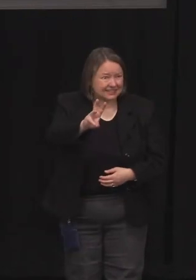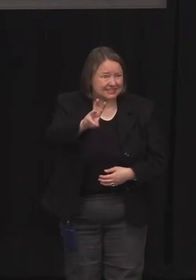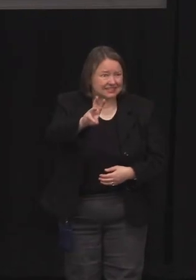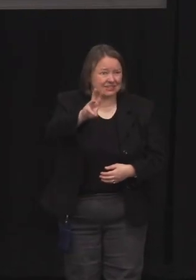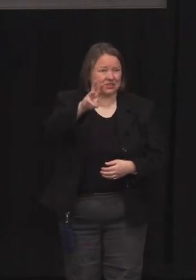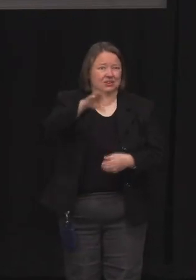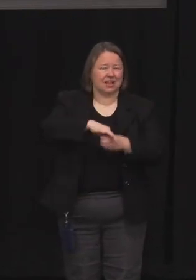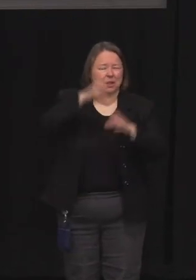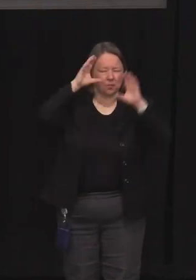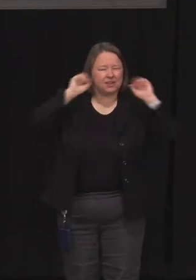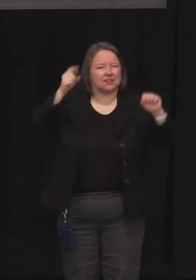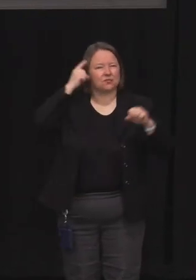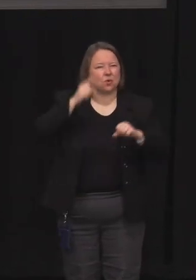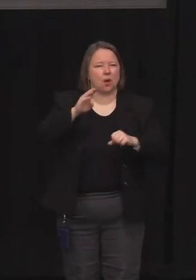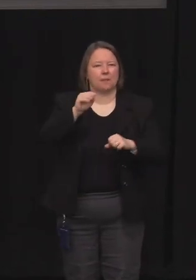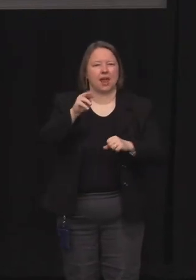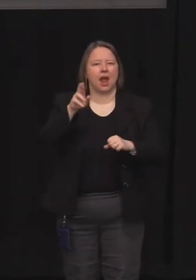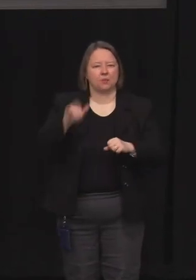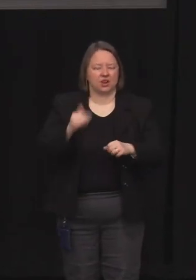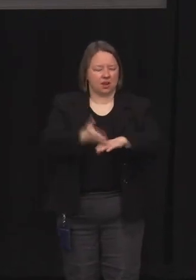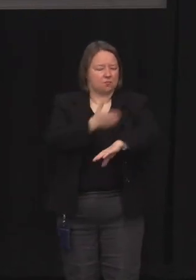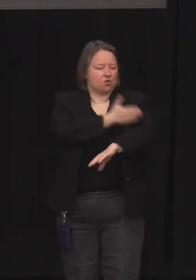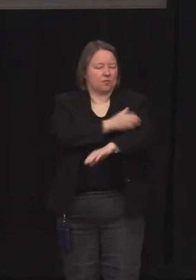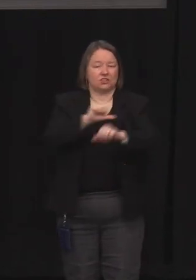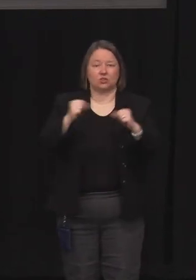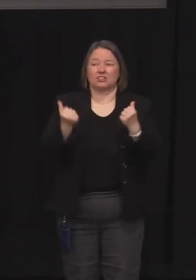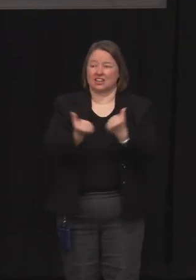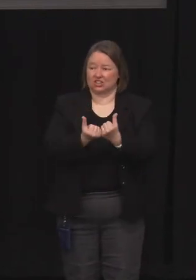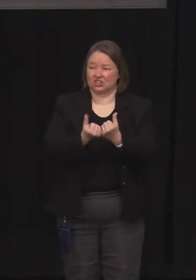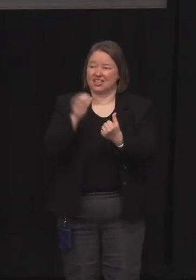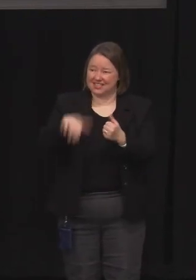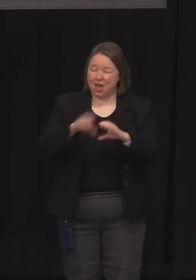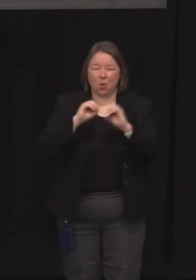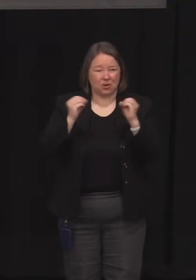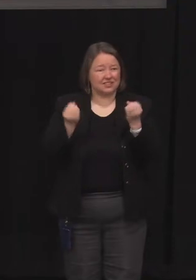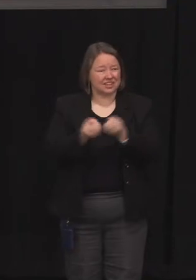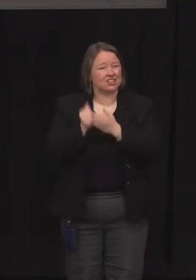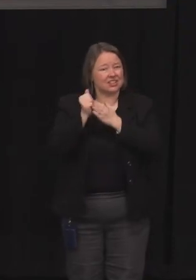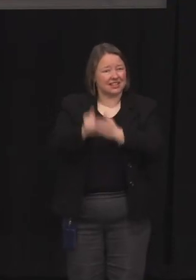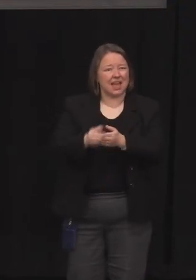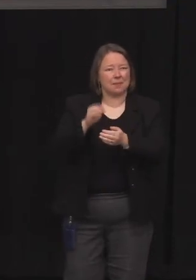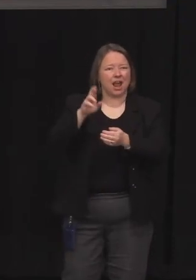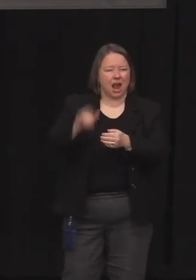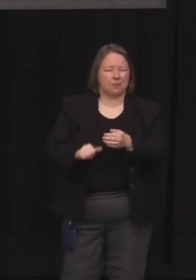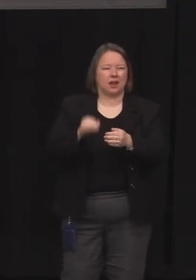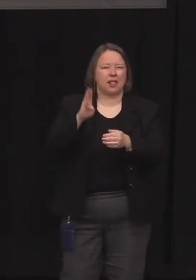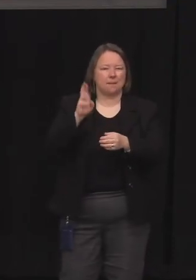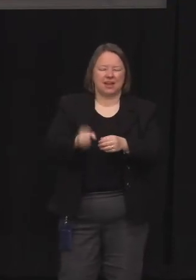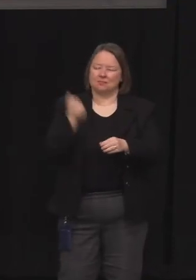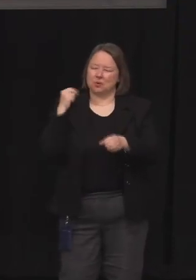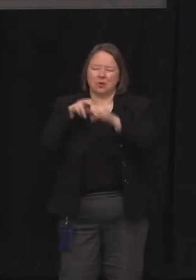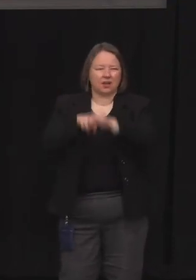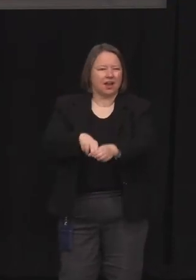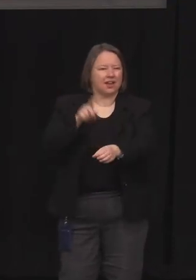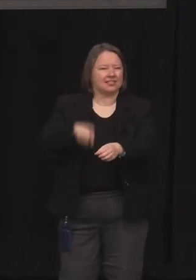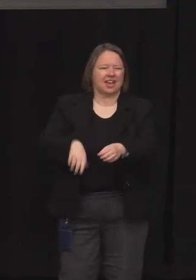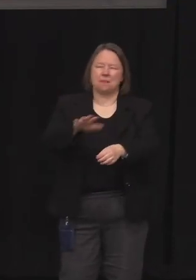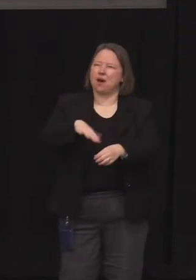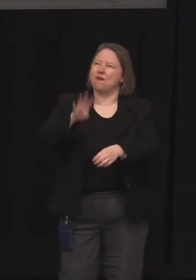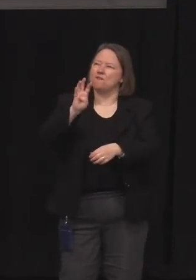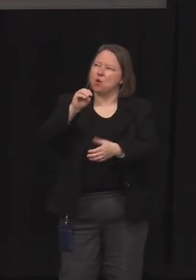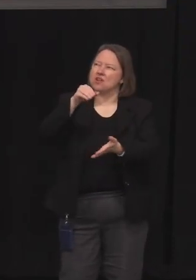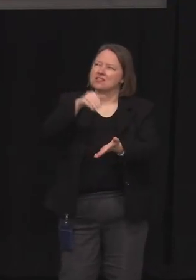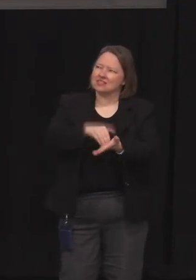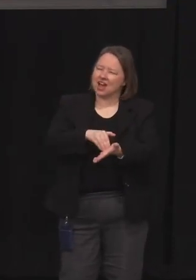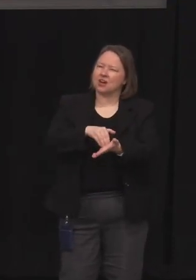elected as president of the Montgomery Improvement Association, the organization that led the Montgomery bus boycott, where approximately